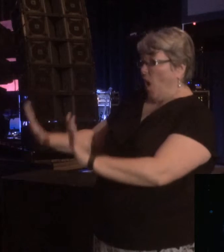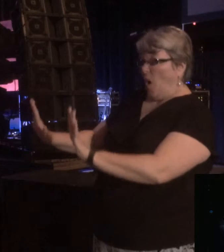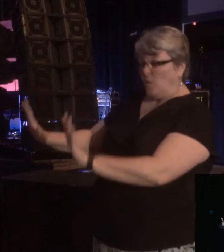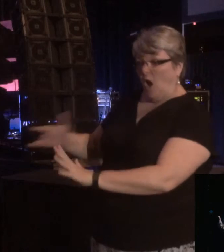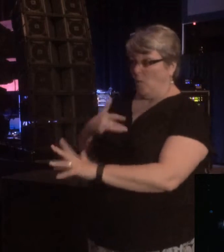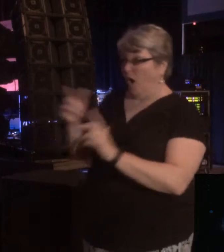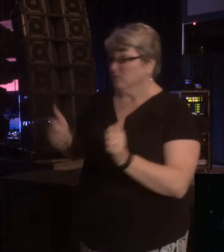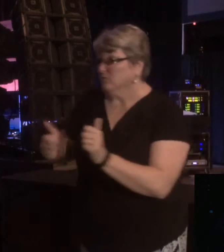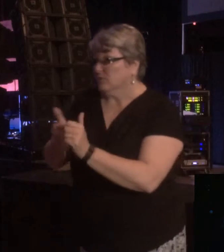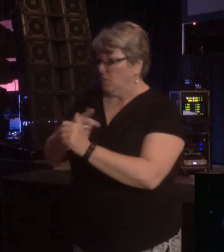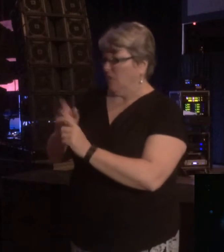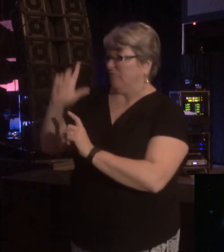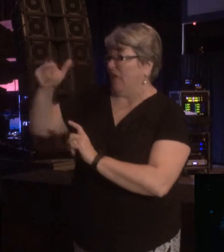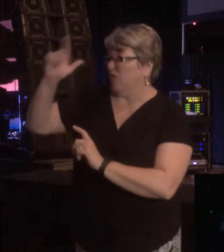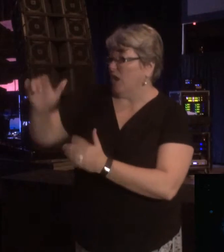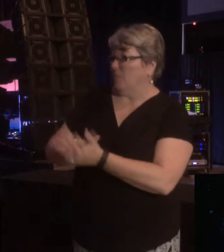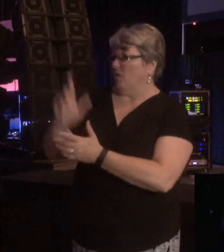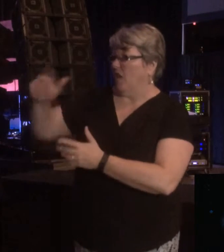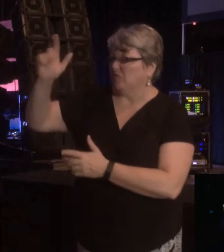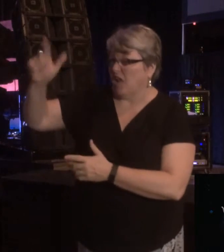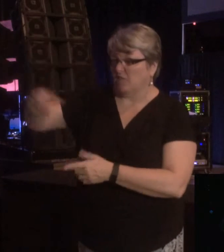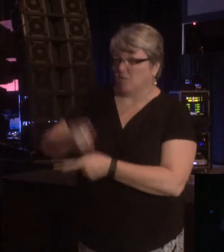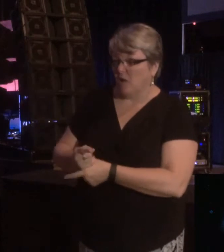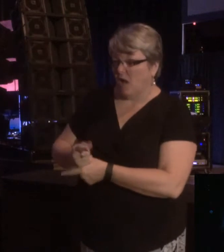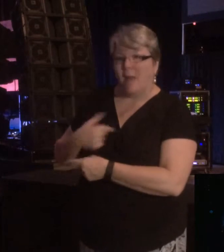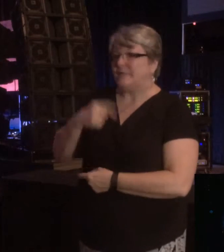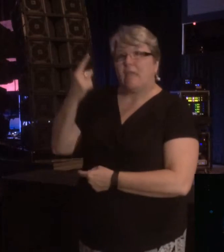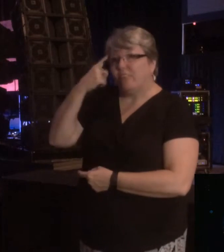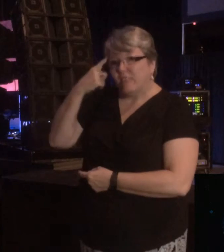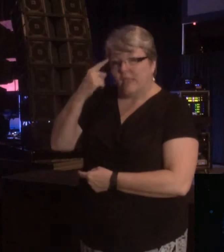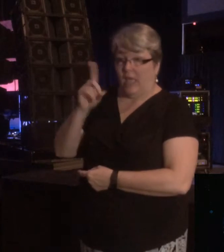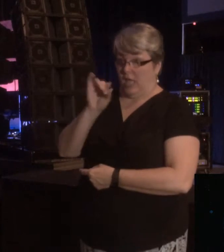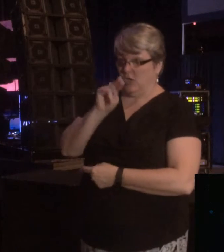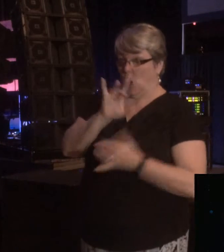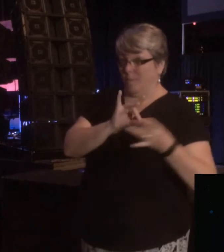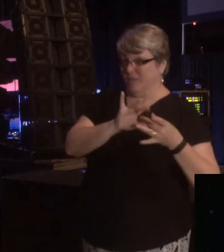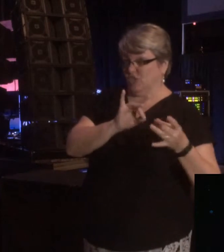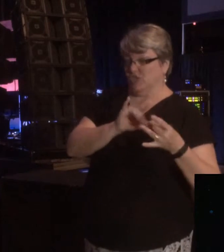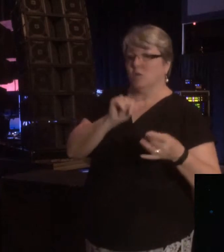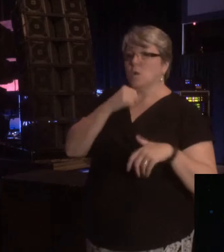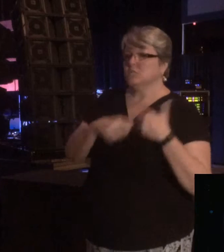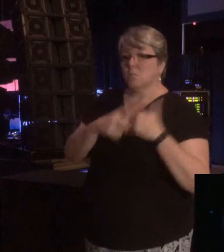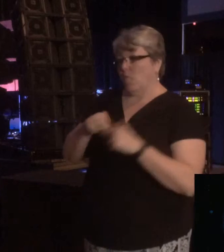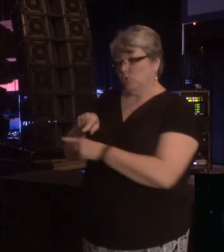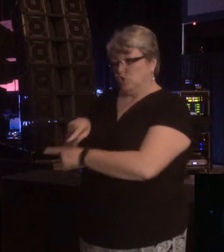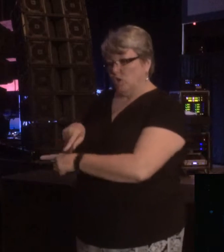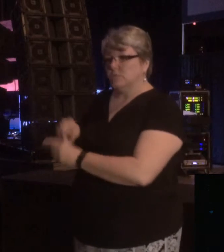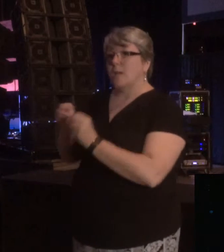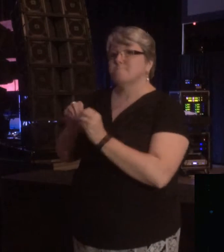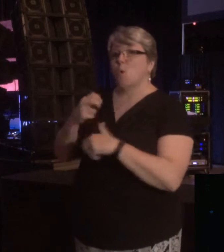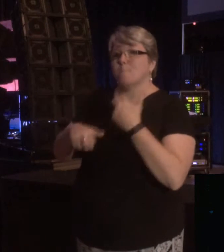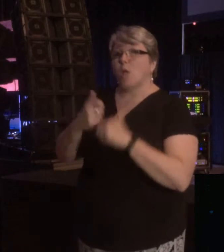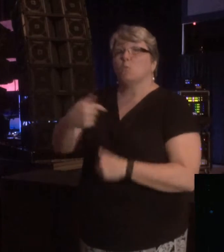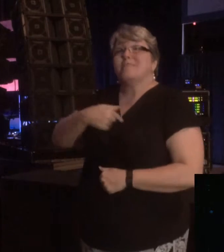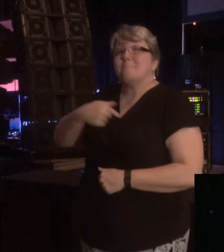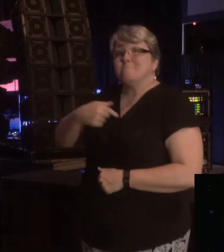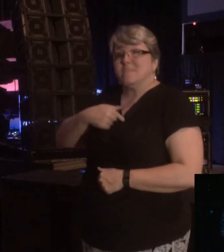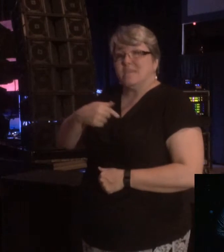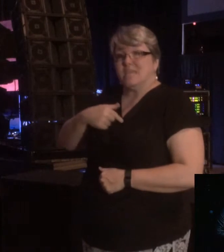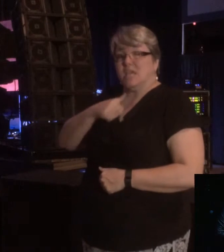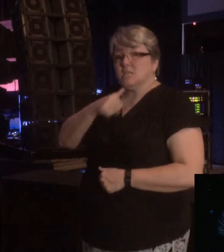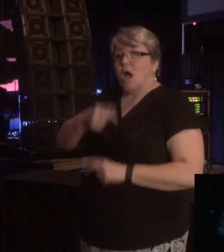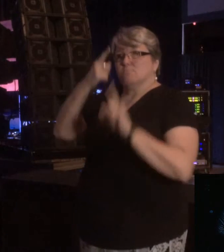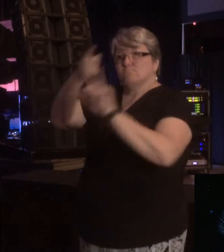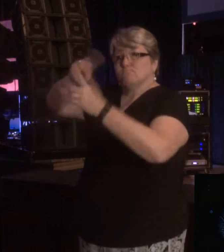But I would also say when we got together, I was from a different town. We had to